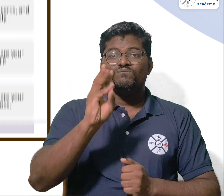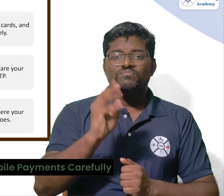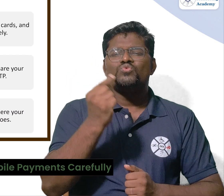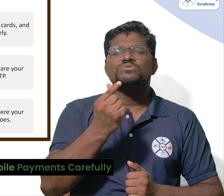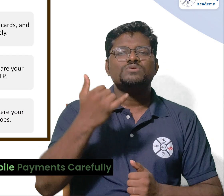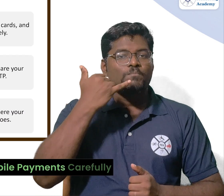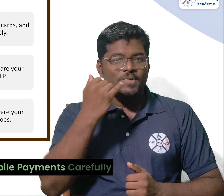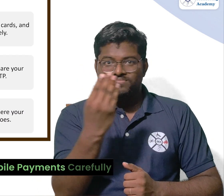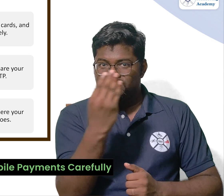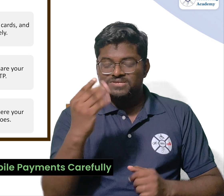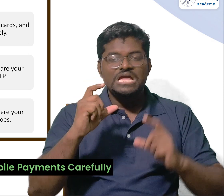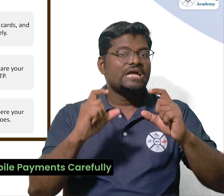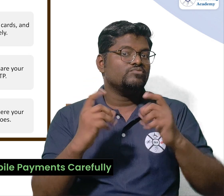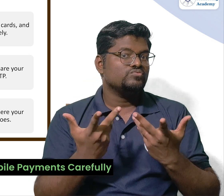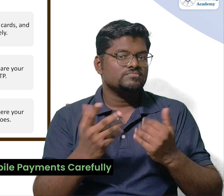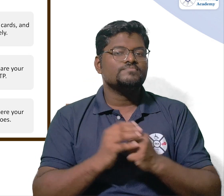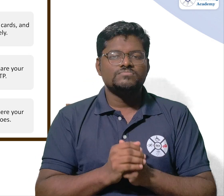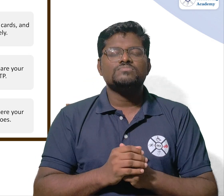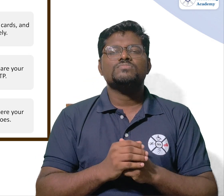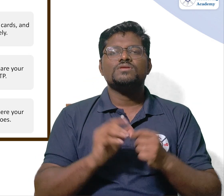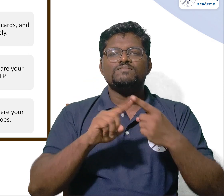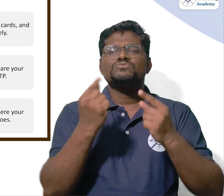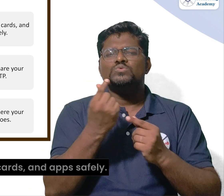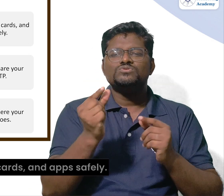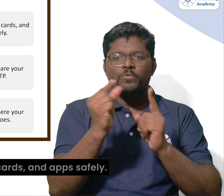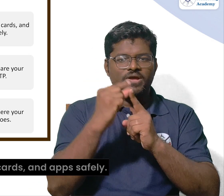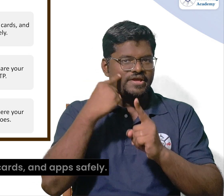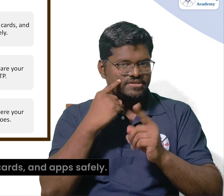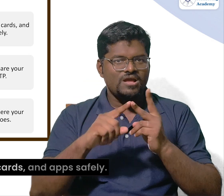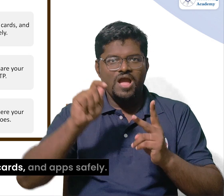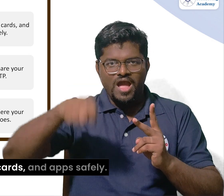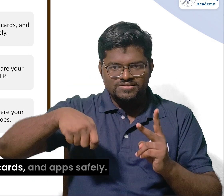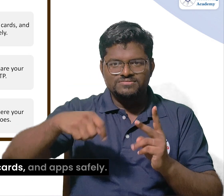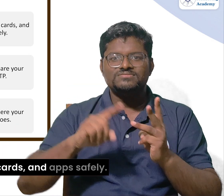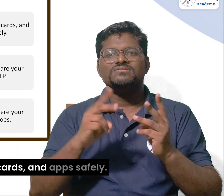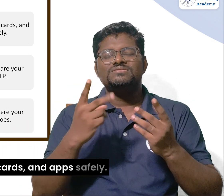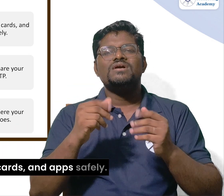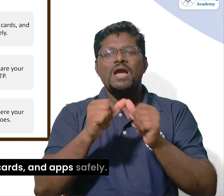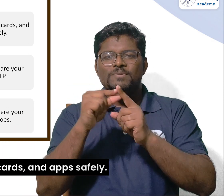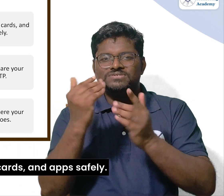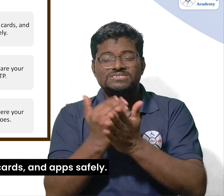4. Use mobile payments carefully. Use UPI, cards, and apps